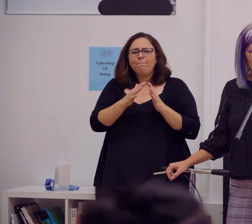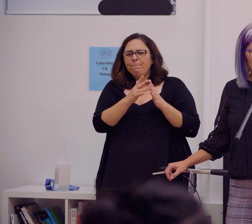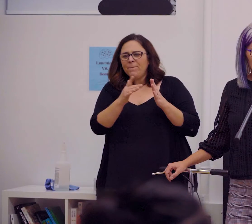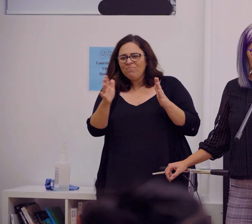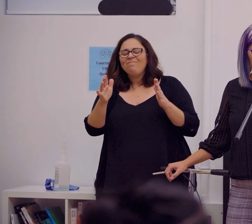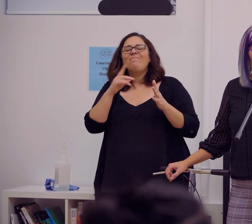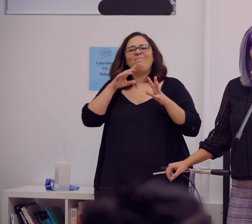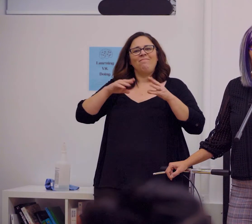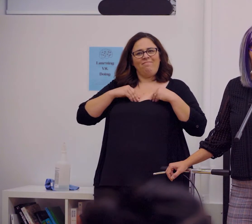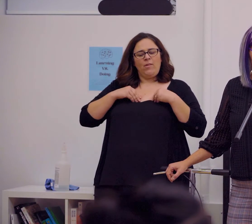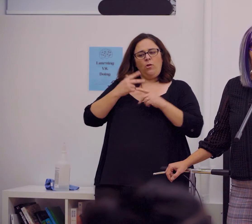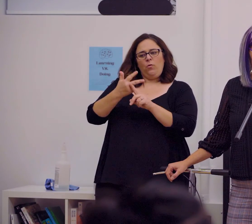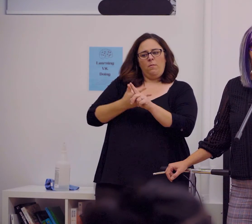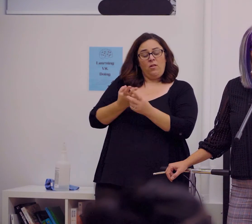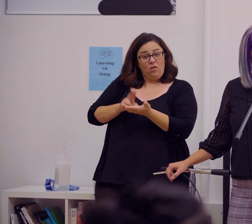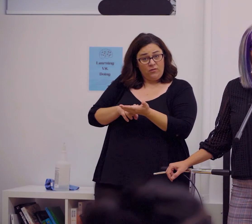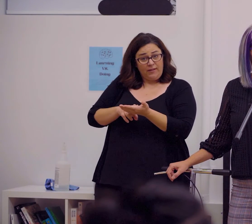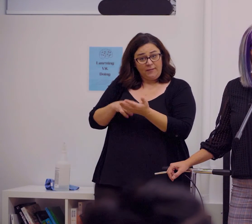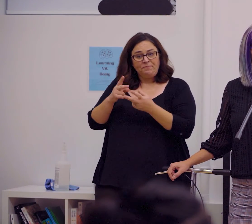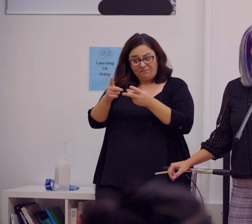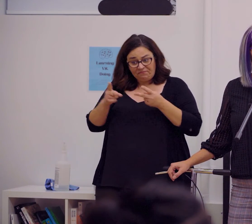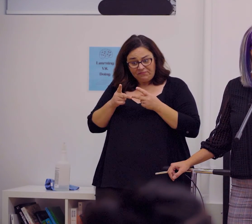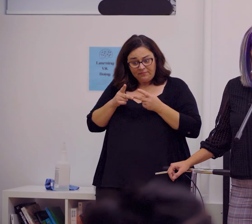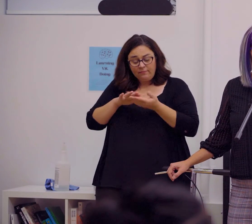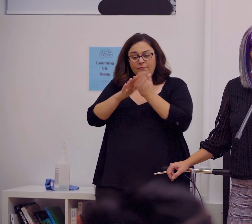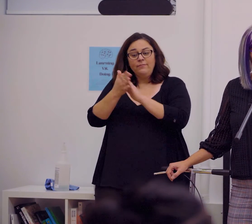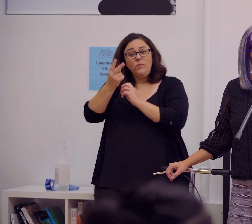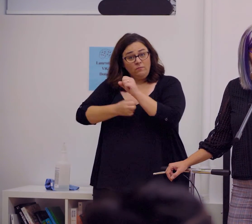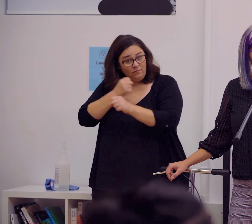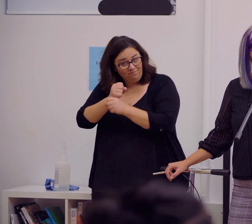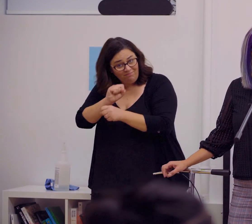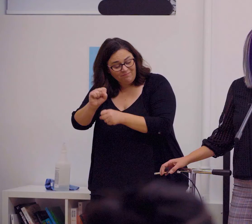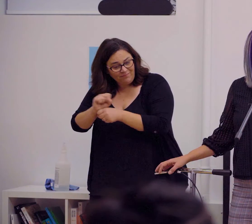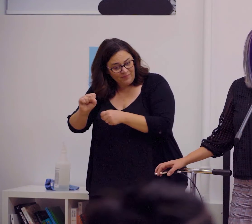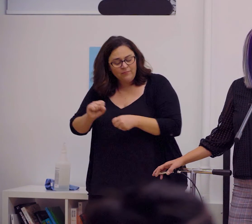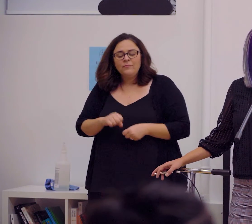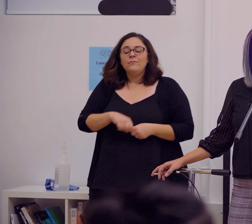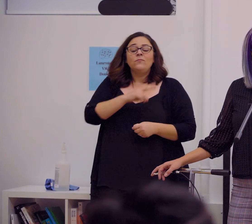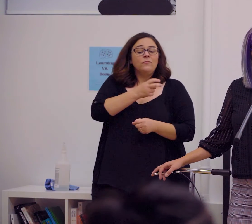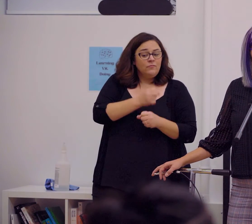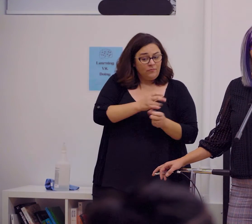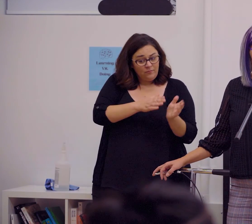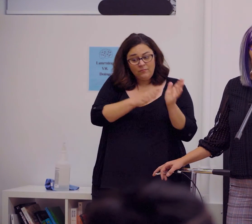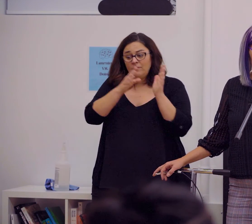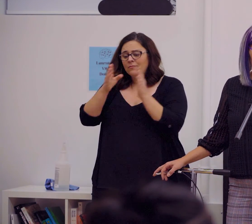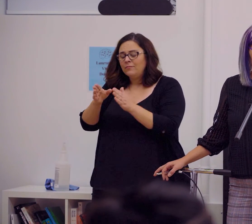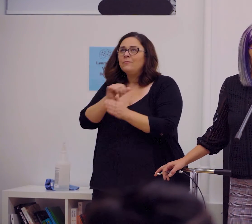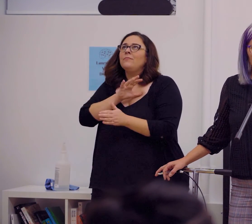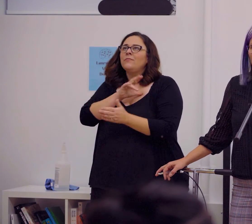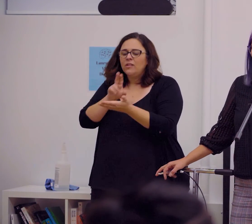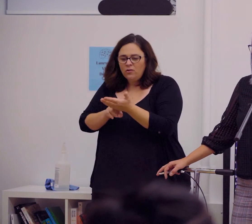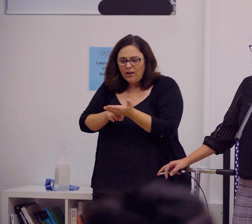I said yes to a 3-month contract position that turned into 2 years of work. I moved from there to another amazing